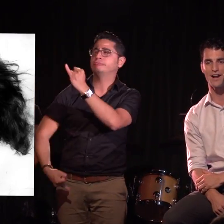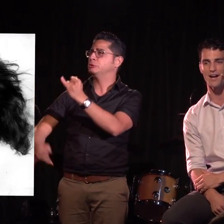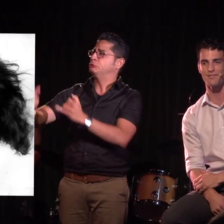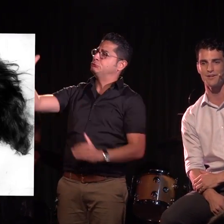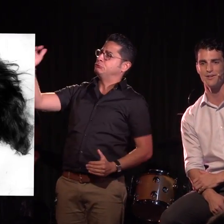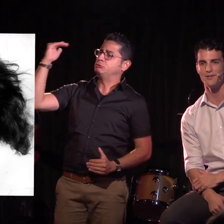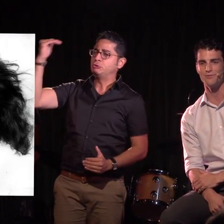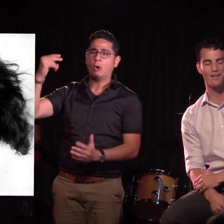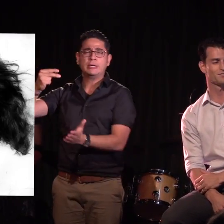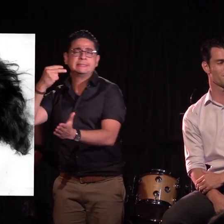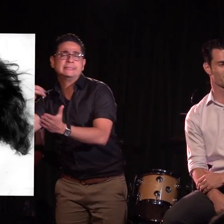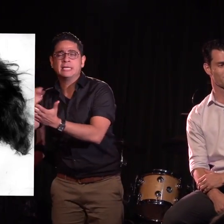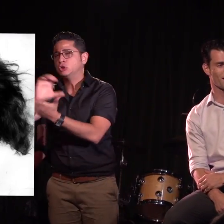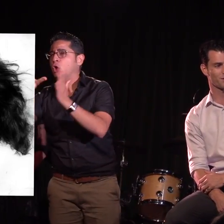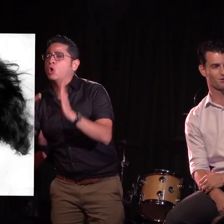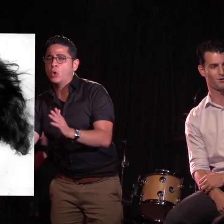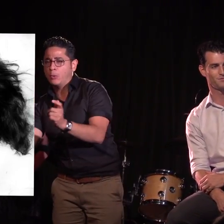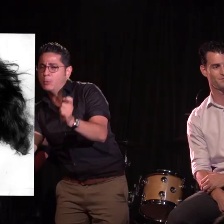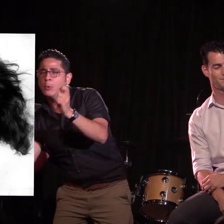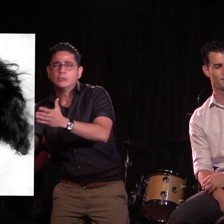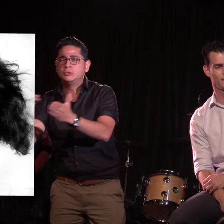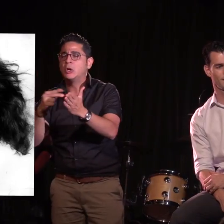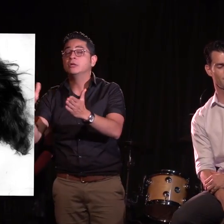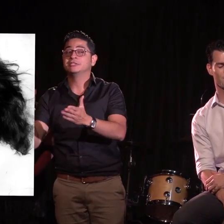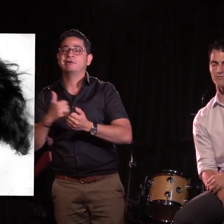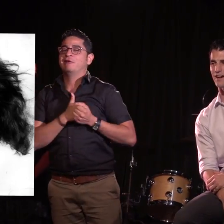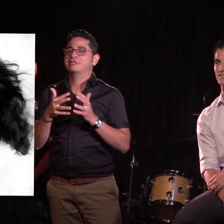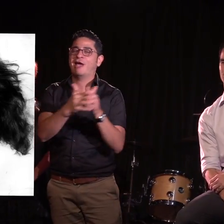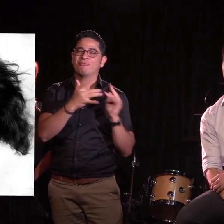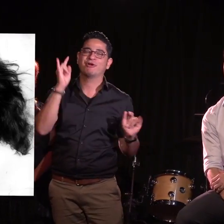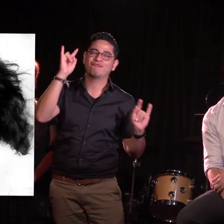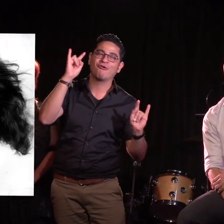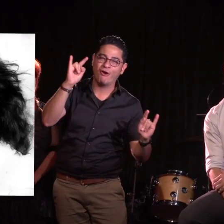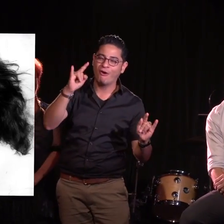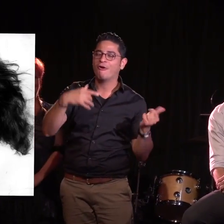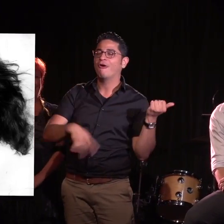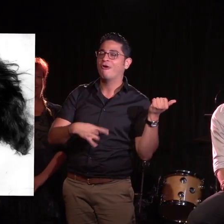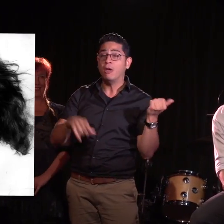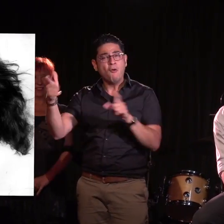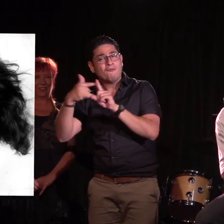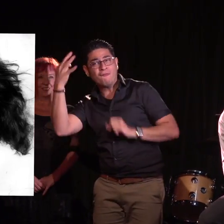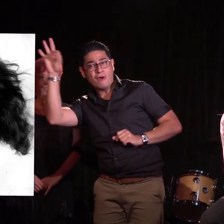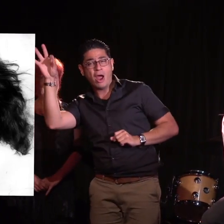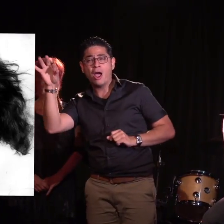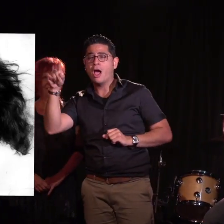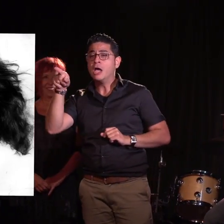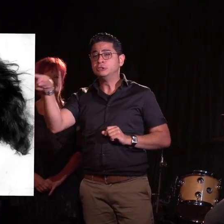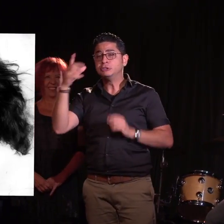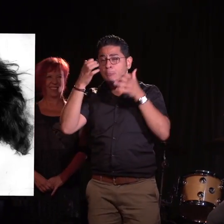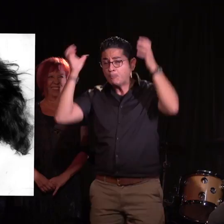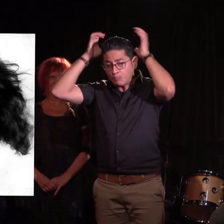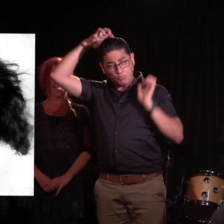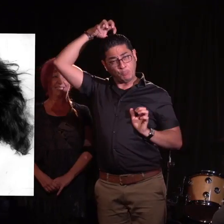dancer choreographer who loves American rock and roll. She's from France, but doesn't walk like a duck or pull her pretty